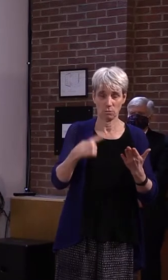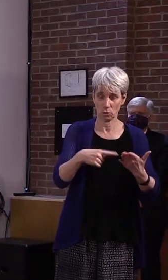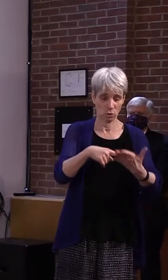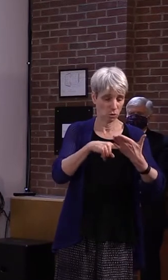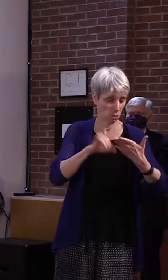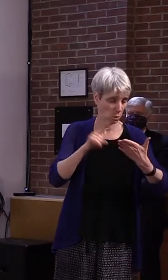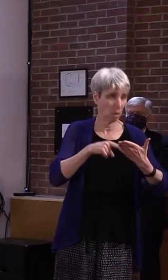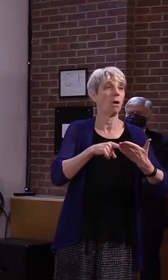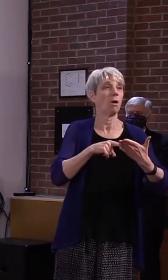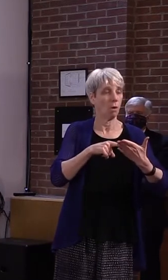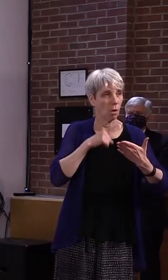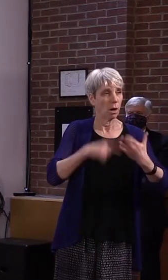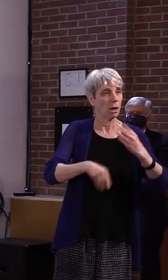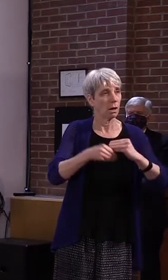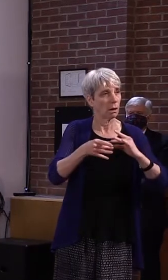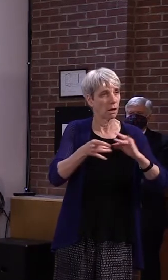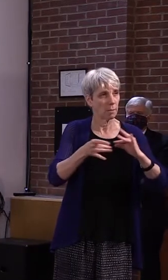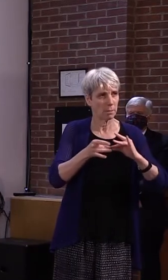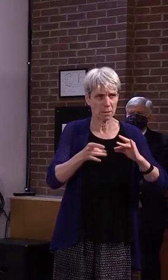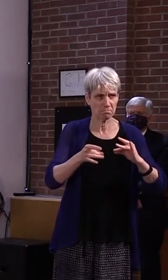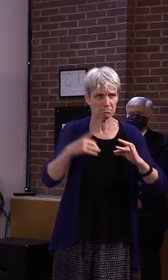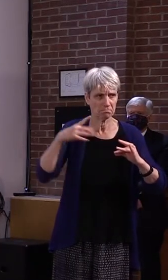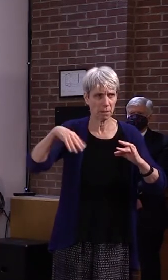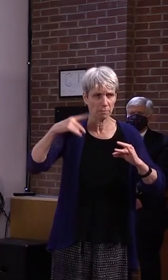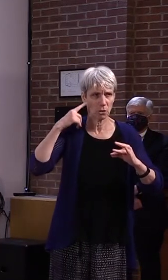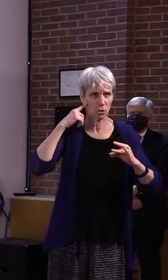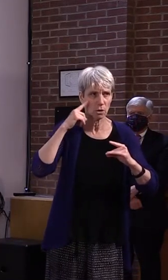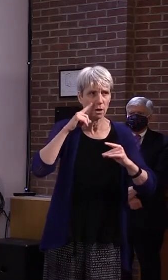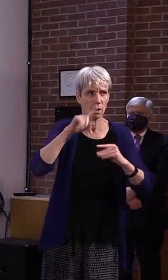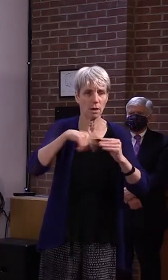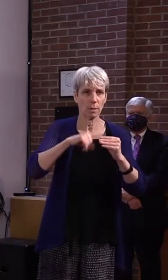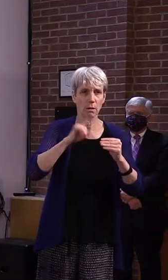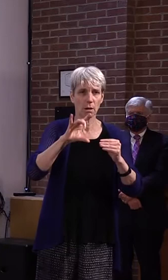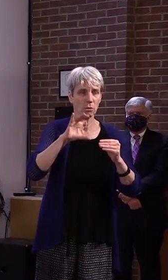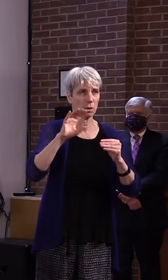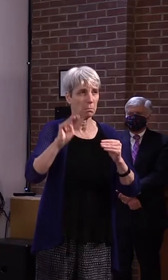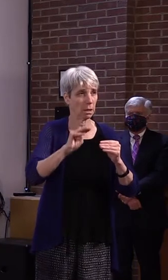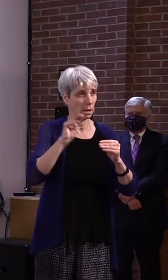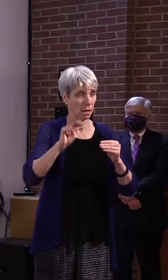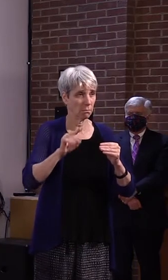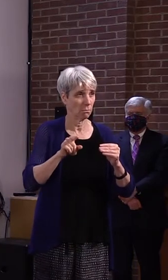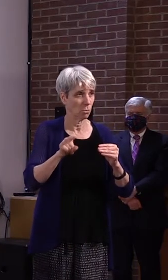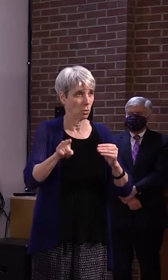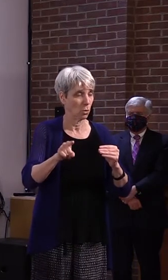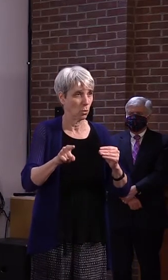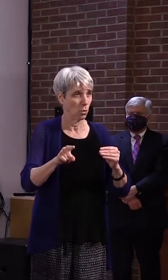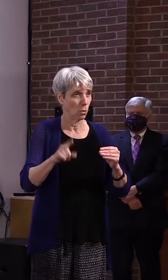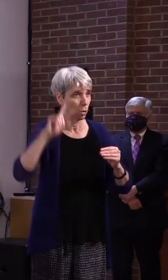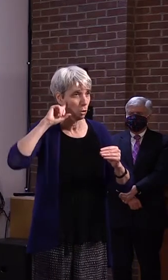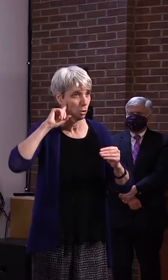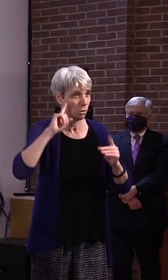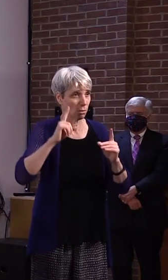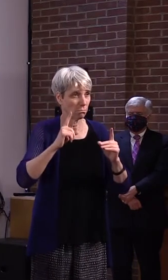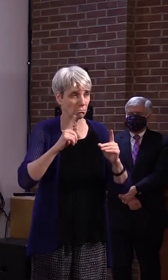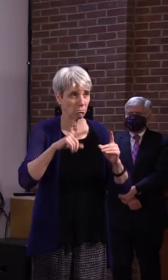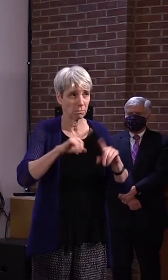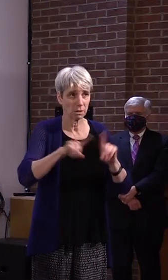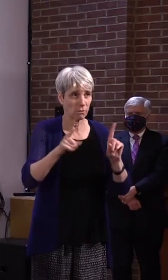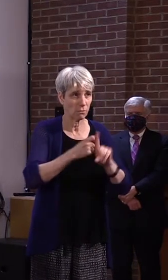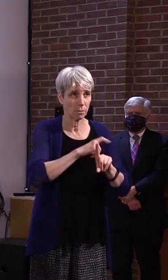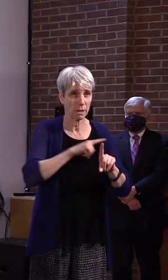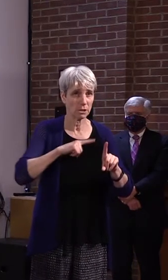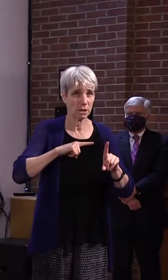I don't have any knowledge that it was included anywhere, unless you've got something different. I